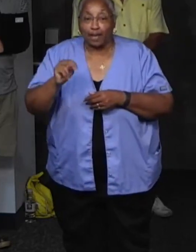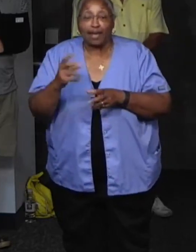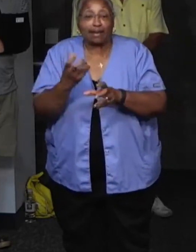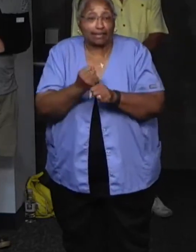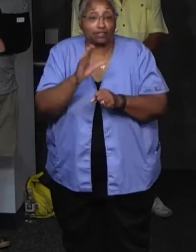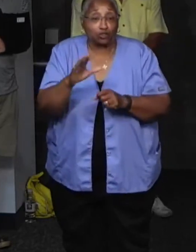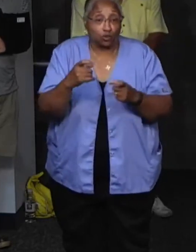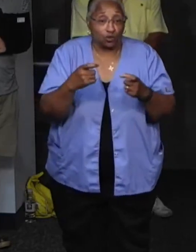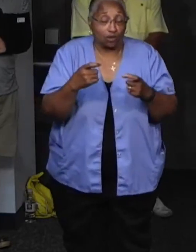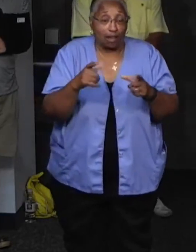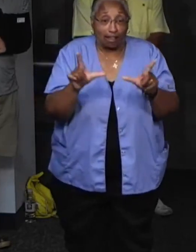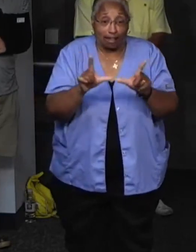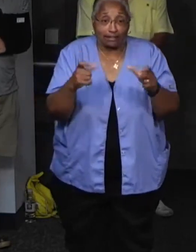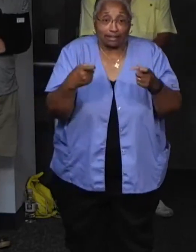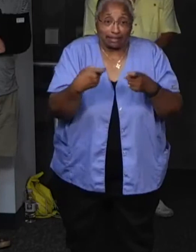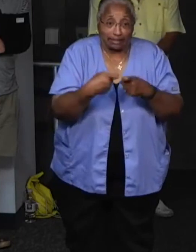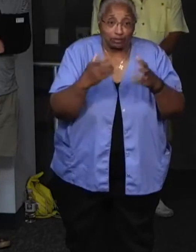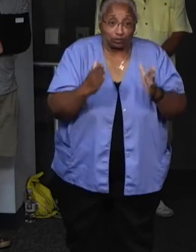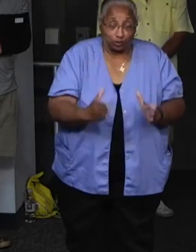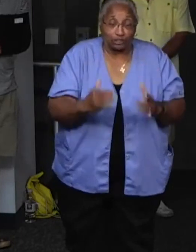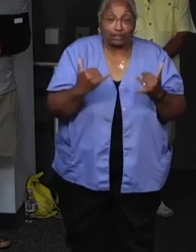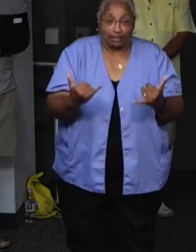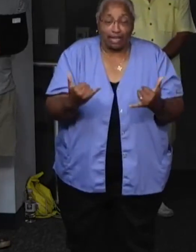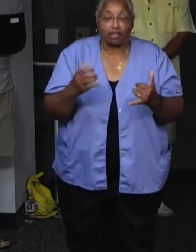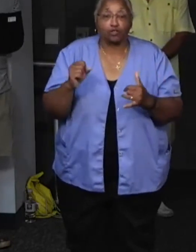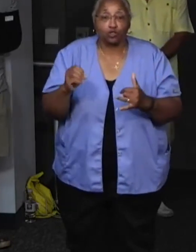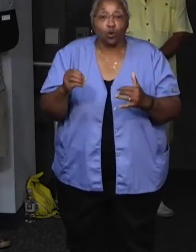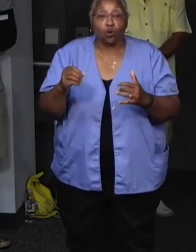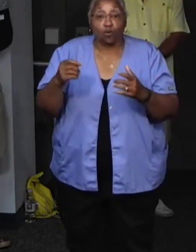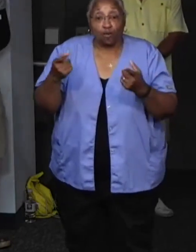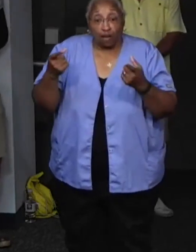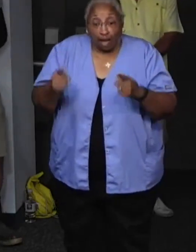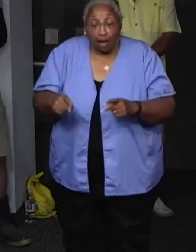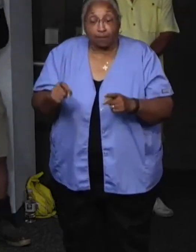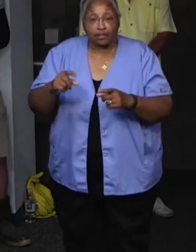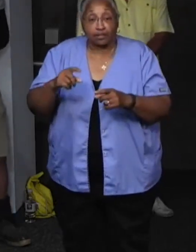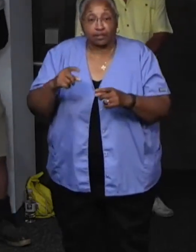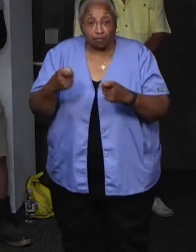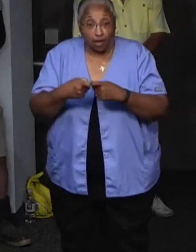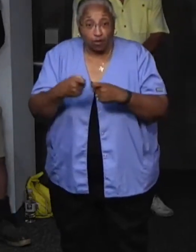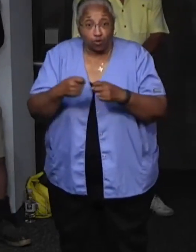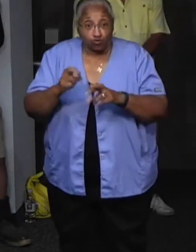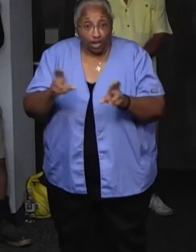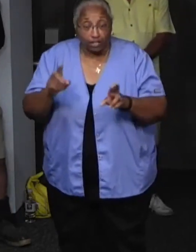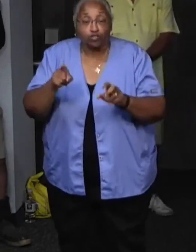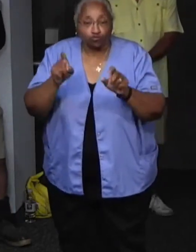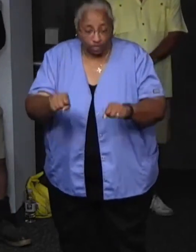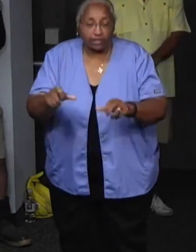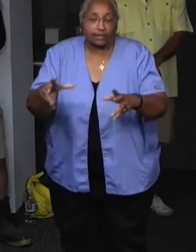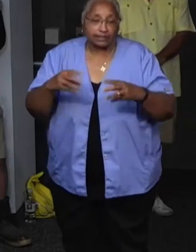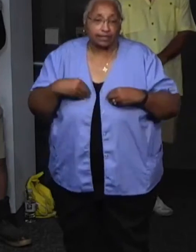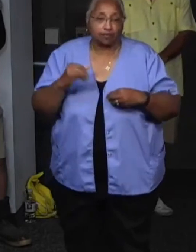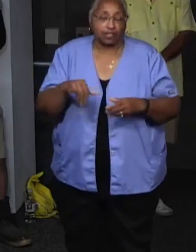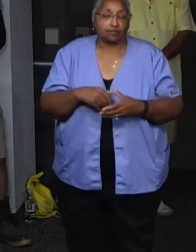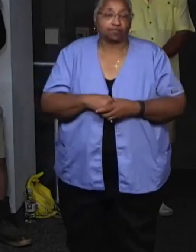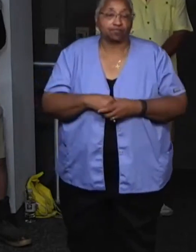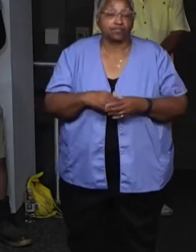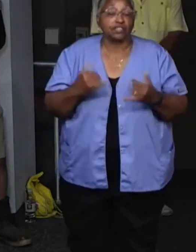work done. Be ready for when we do have power so you can take it. I will go into the damage